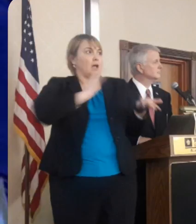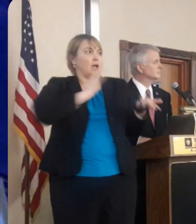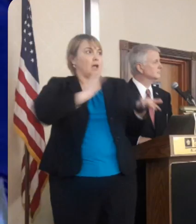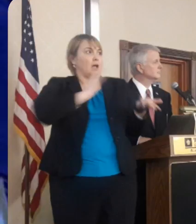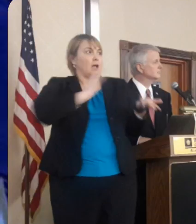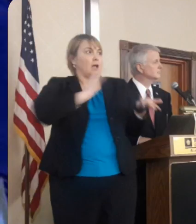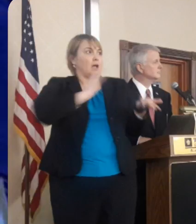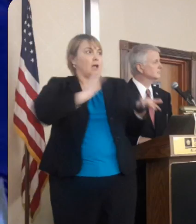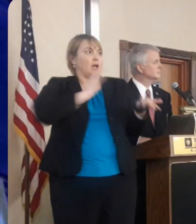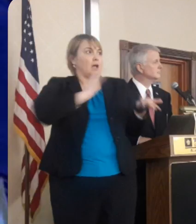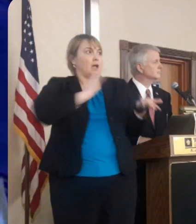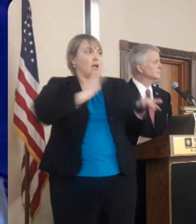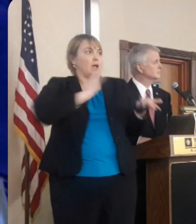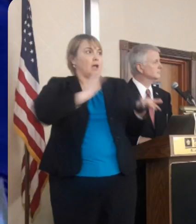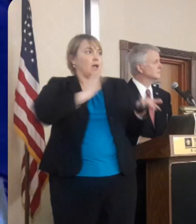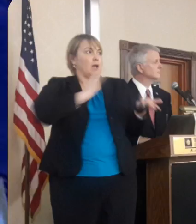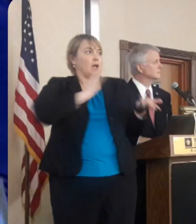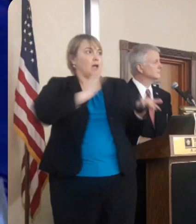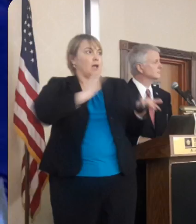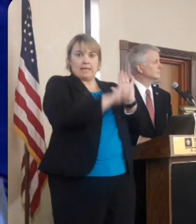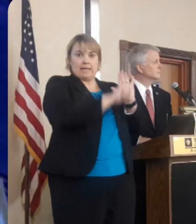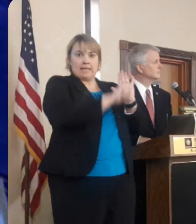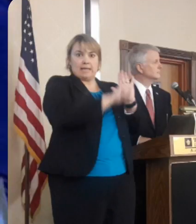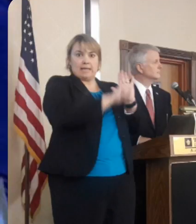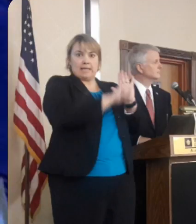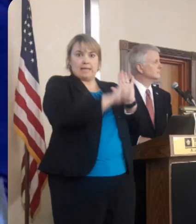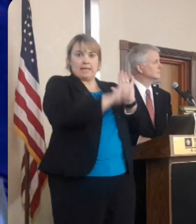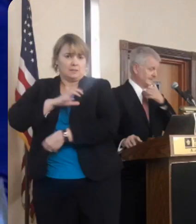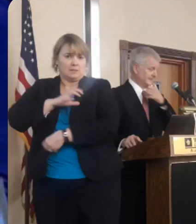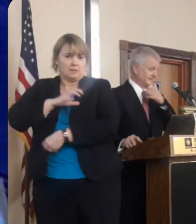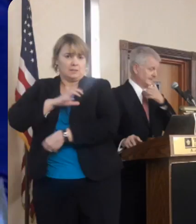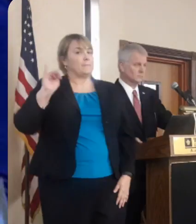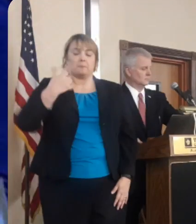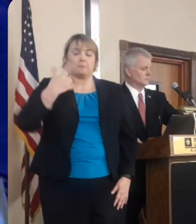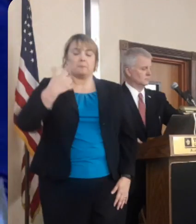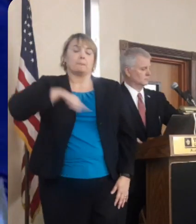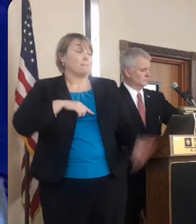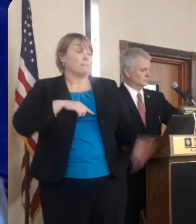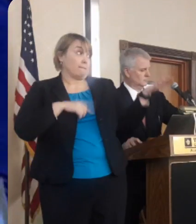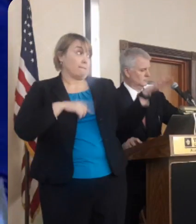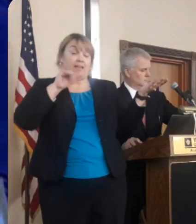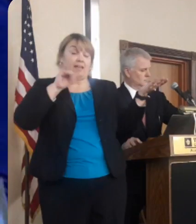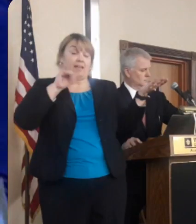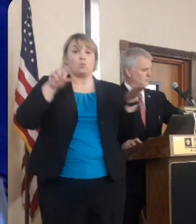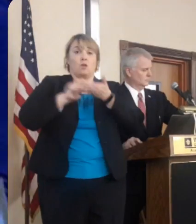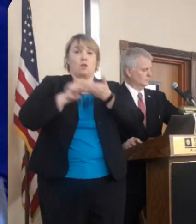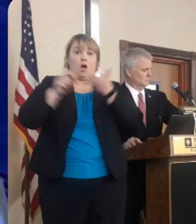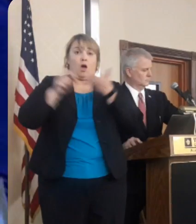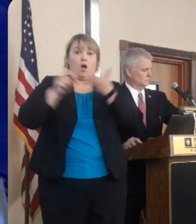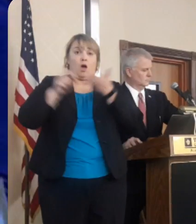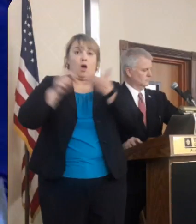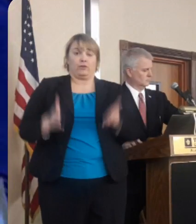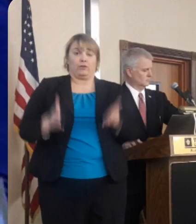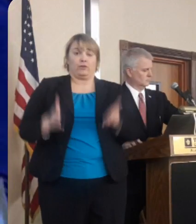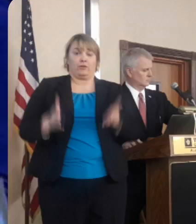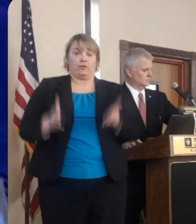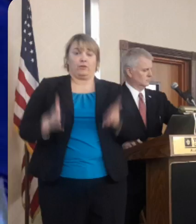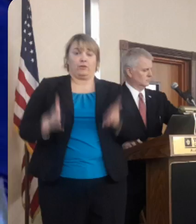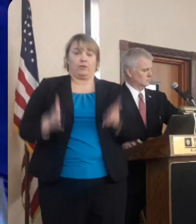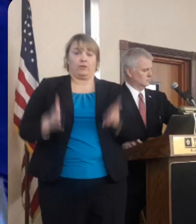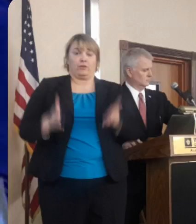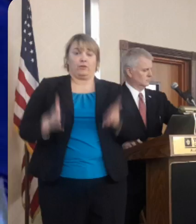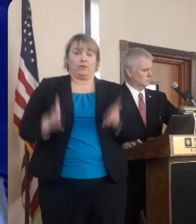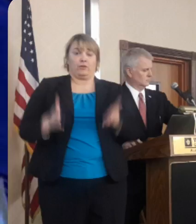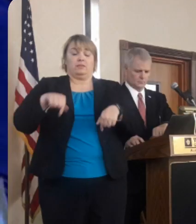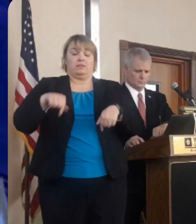5. We heard from the author of this proposed amendment that we could vote for this and then reconsider it in the Rules Committee. We can also